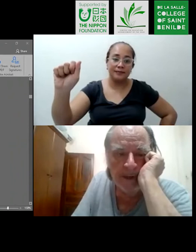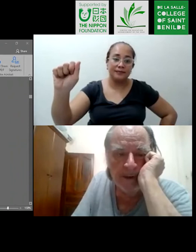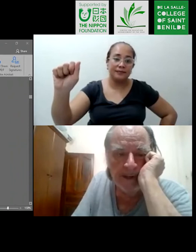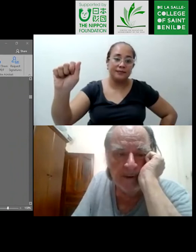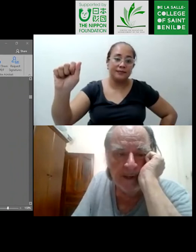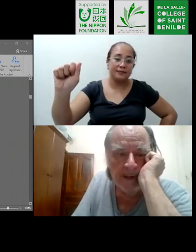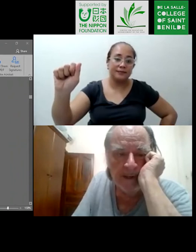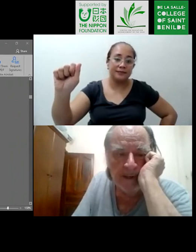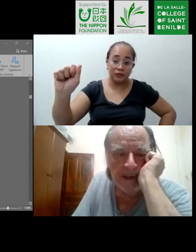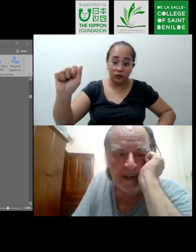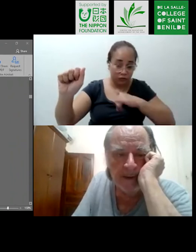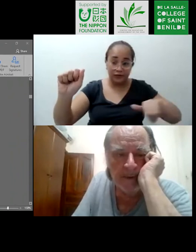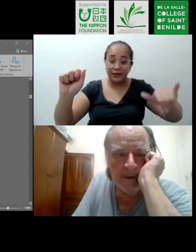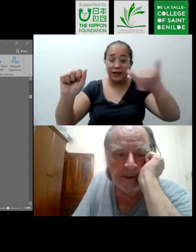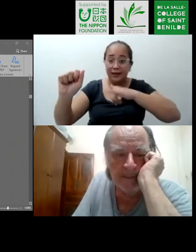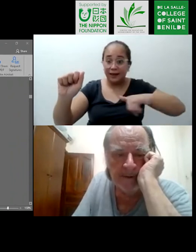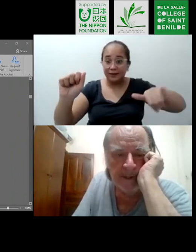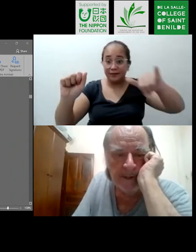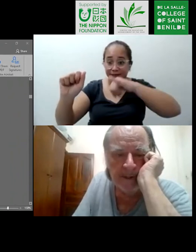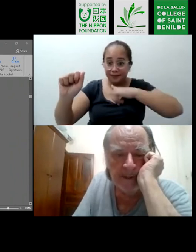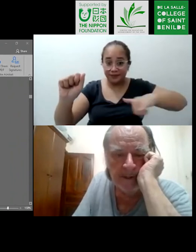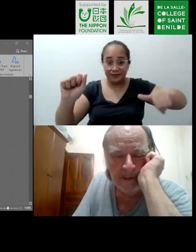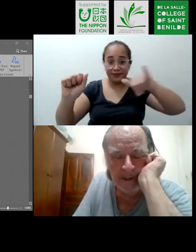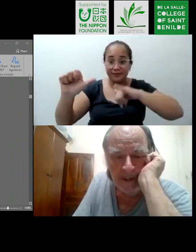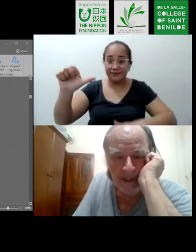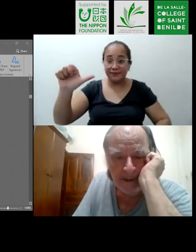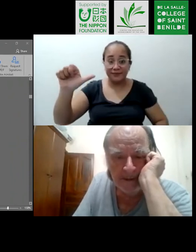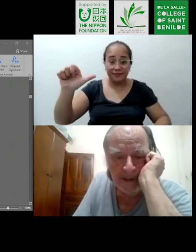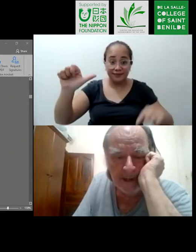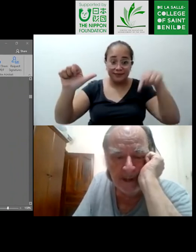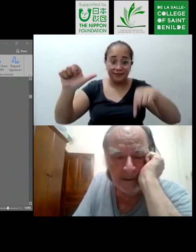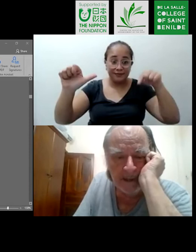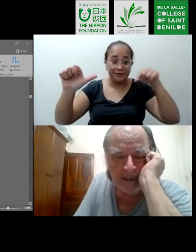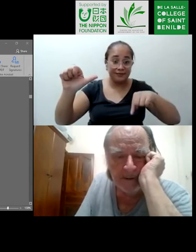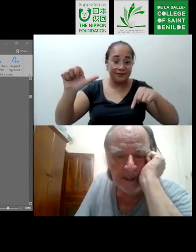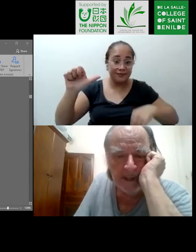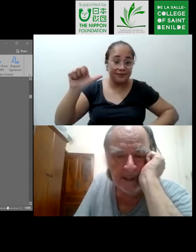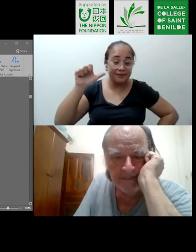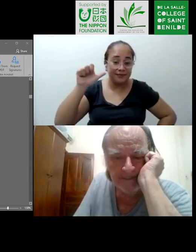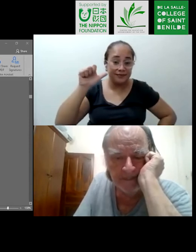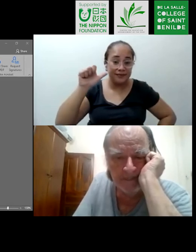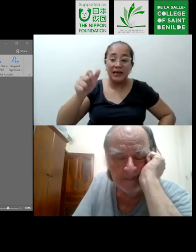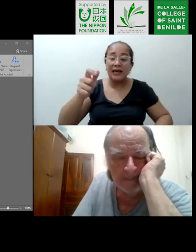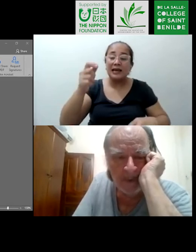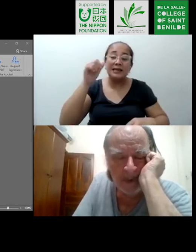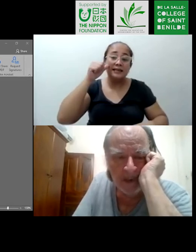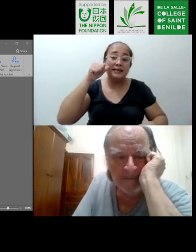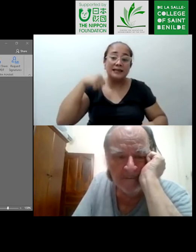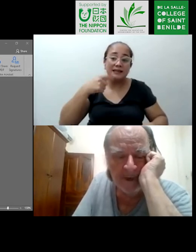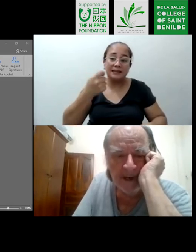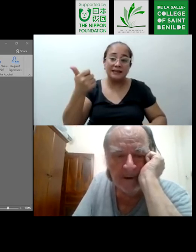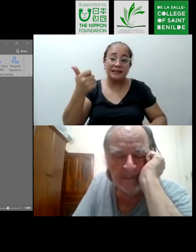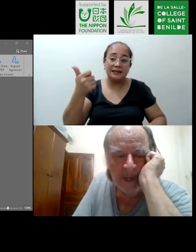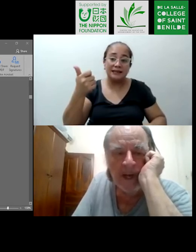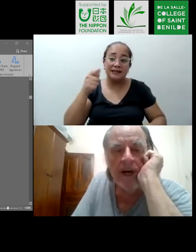we're okay on that, right? And then A with the thumb extended. Let's take out yesterday